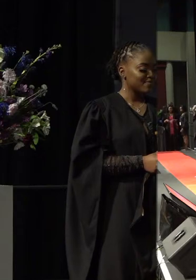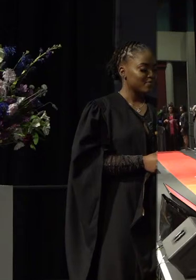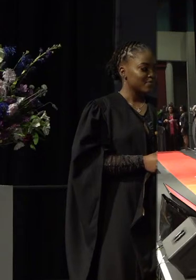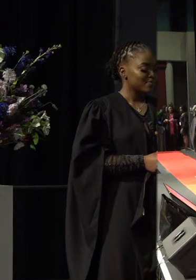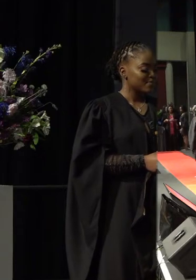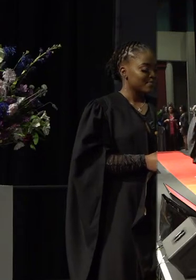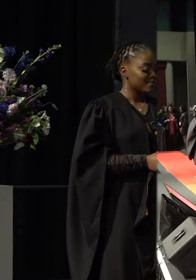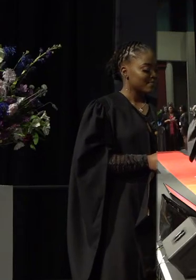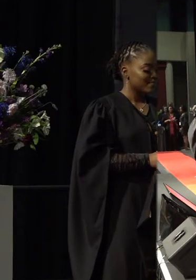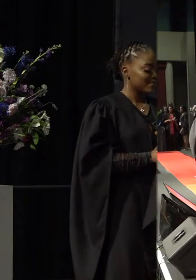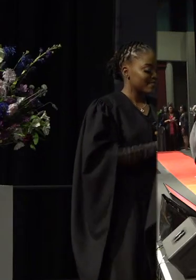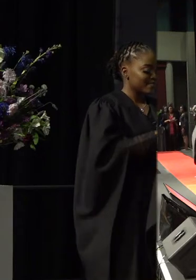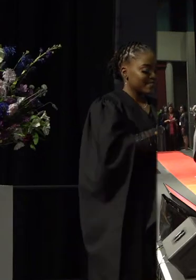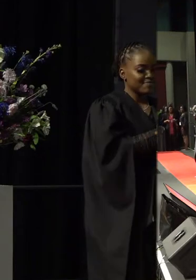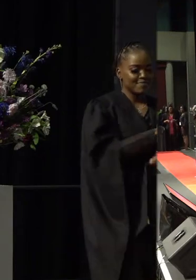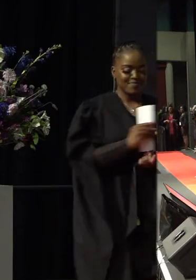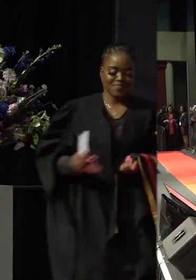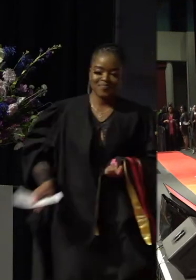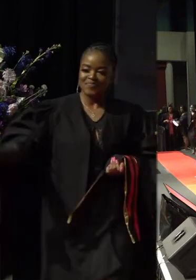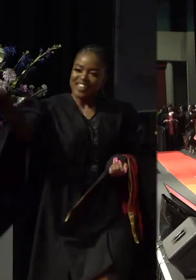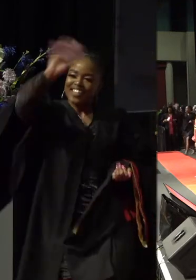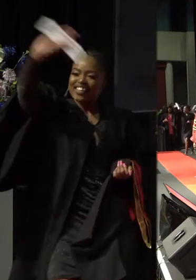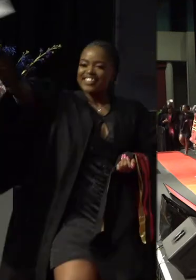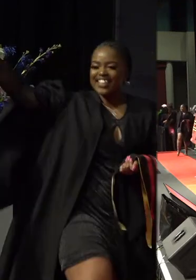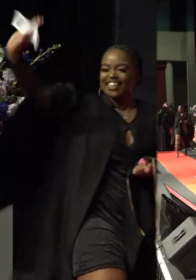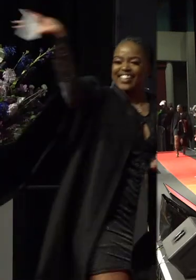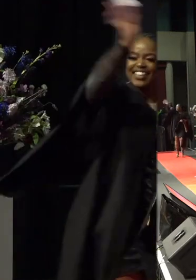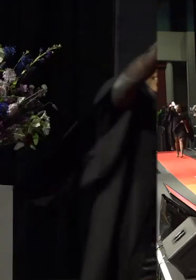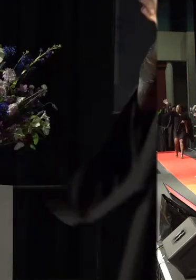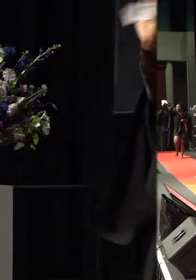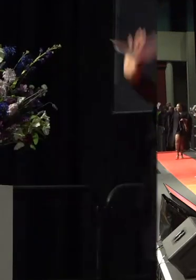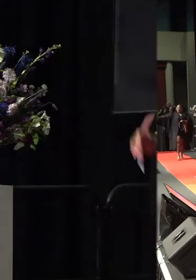Vamisile Zibuile Shobete.